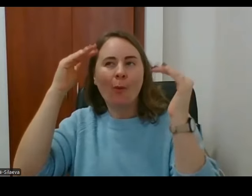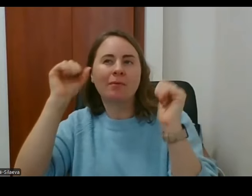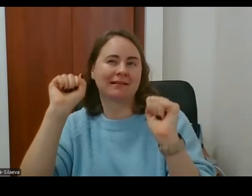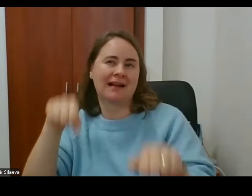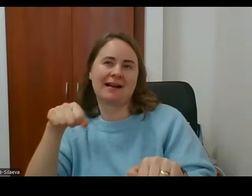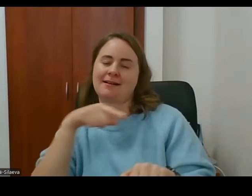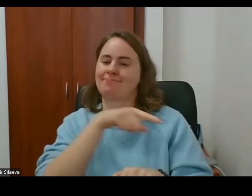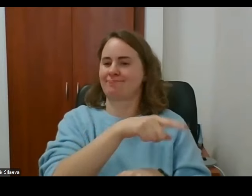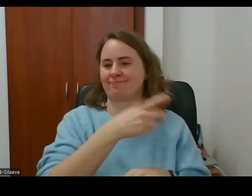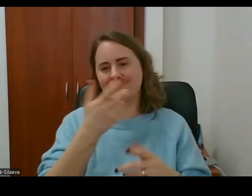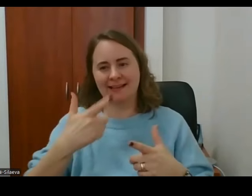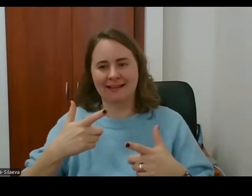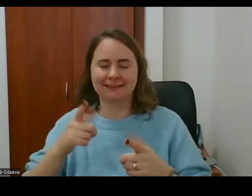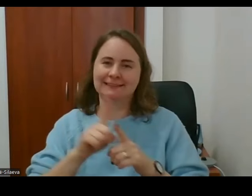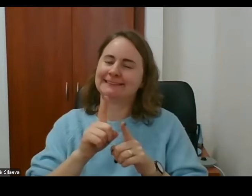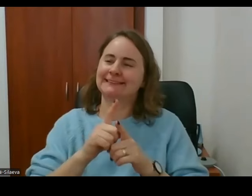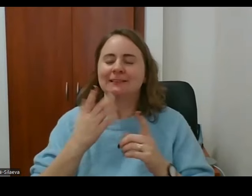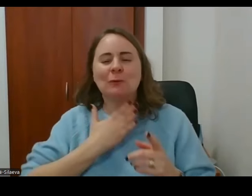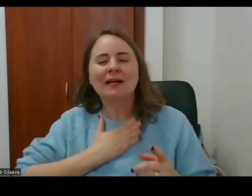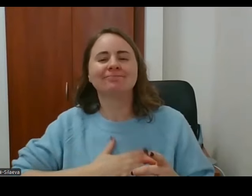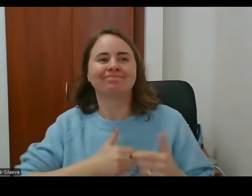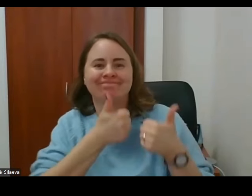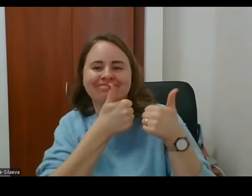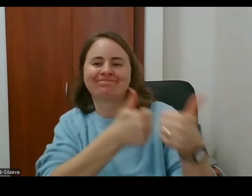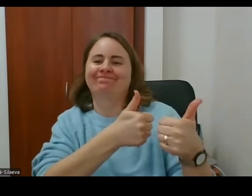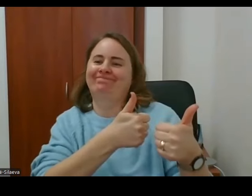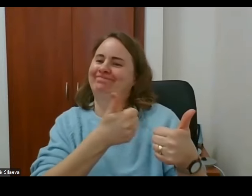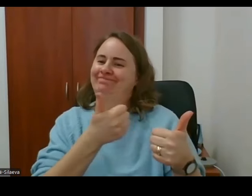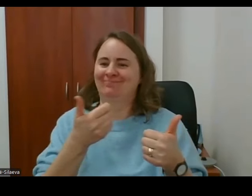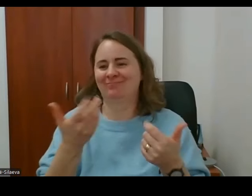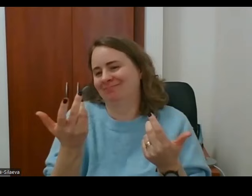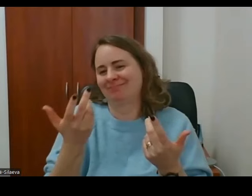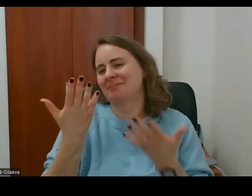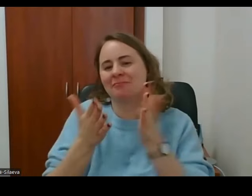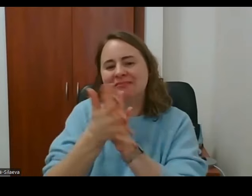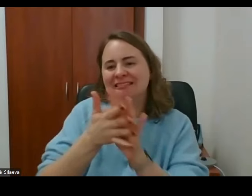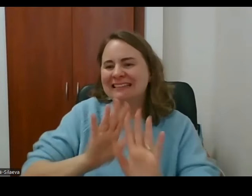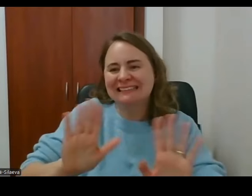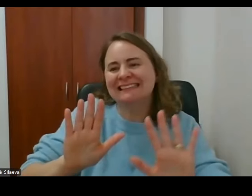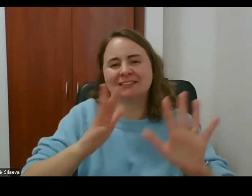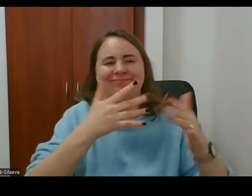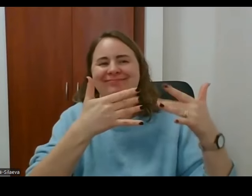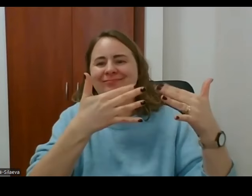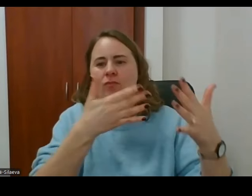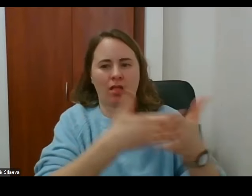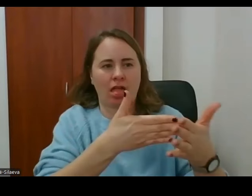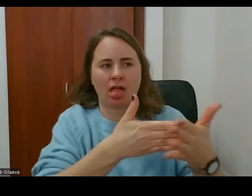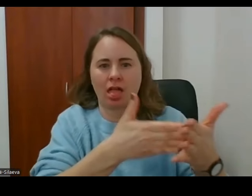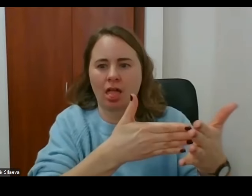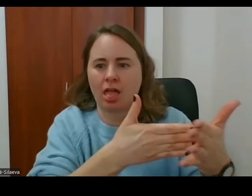on his parents, because of his level of thinking.